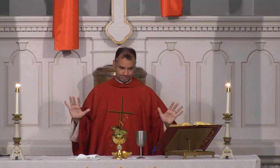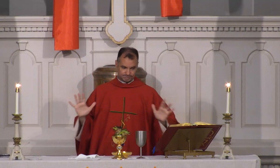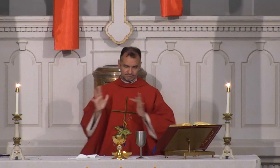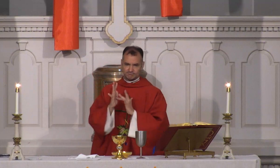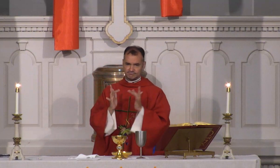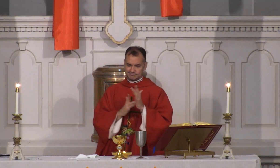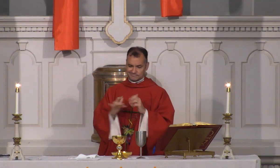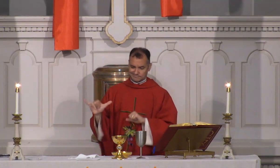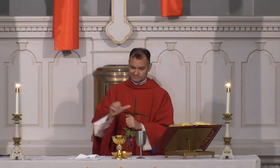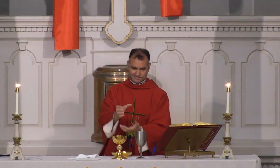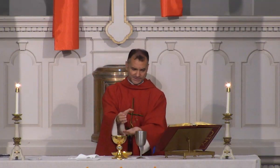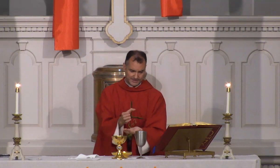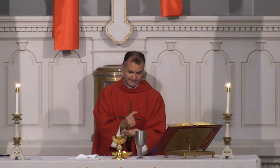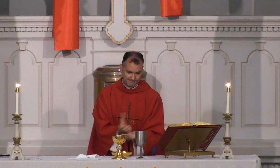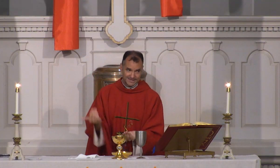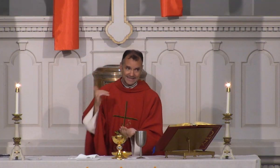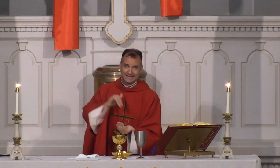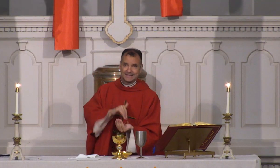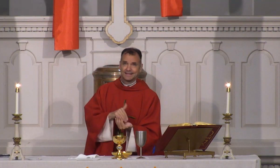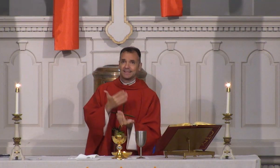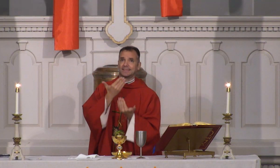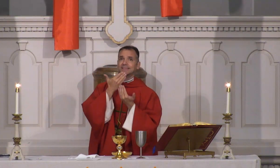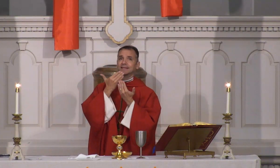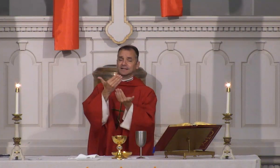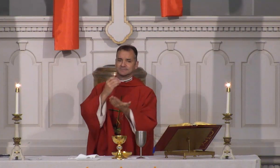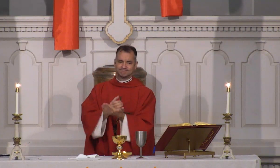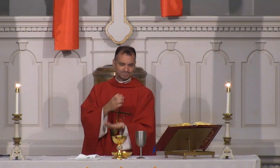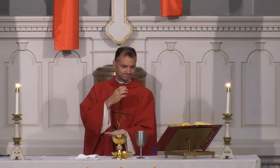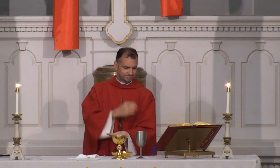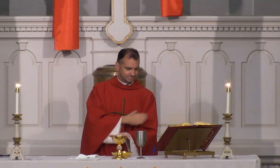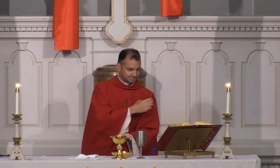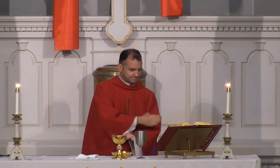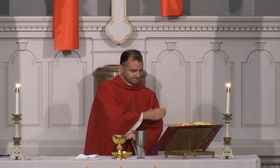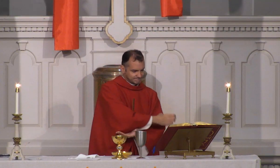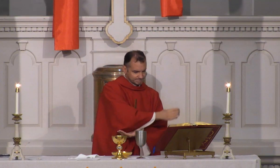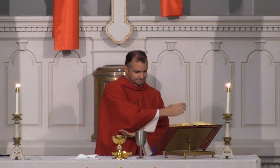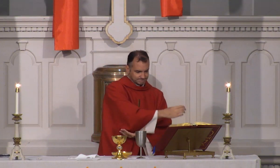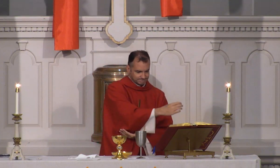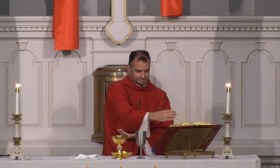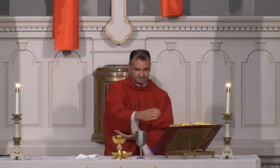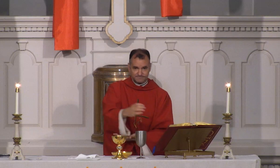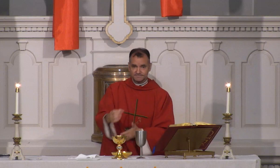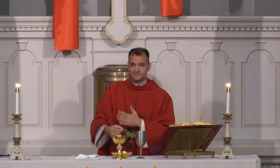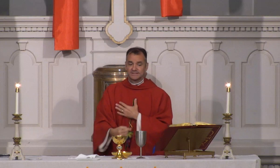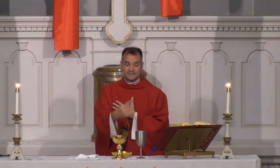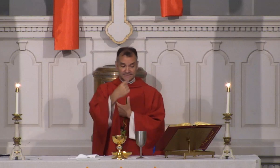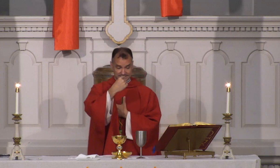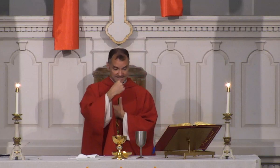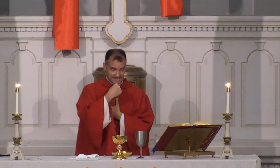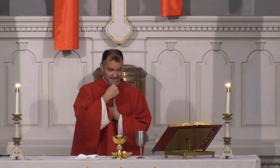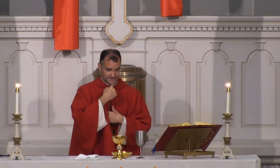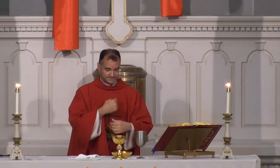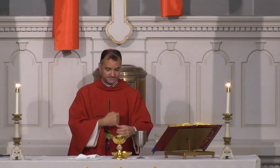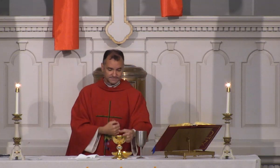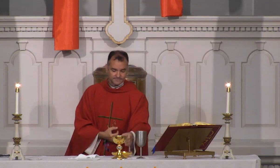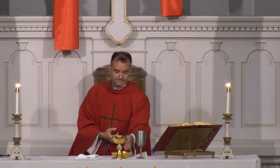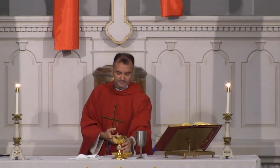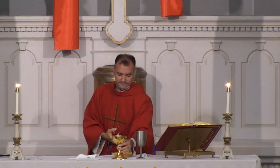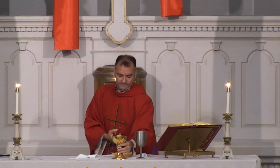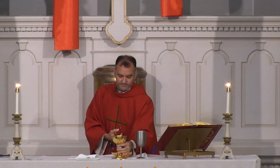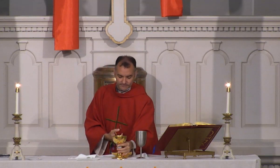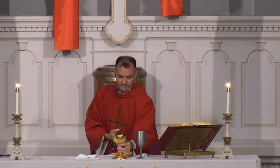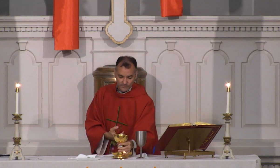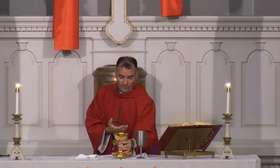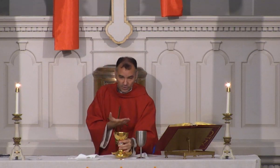In a similar way, when supper was ended, he took the chalice, and once more giving thanks, he gave it to his disciples,